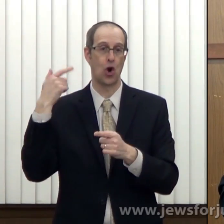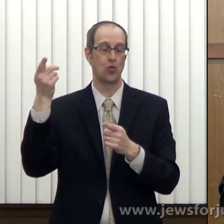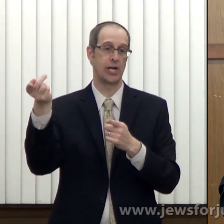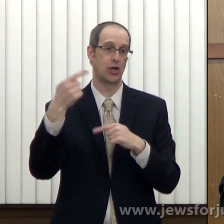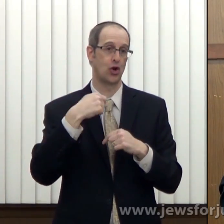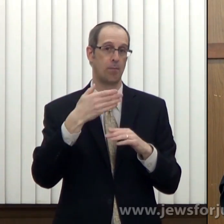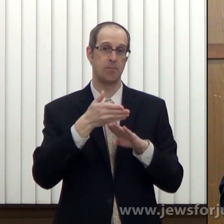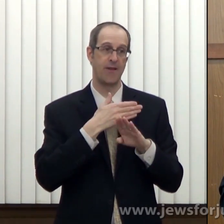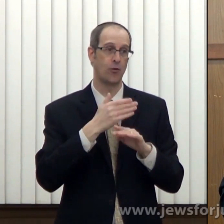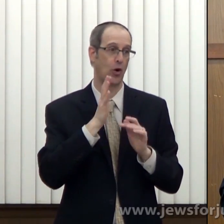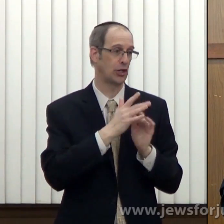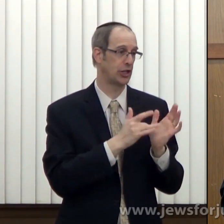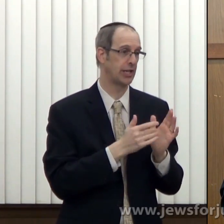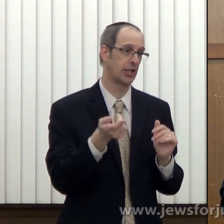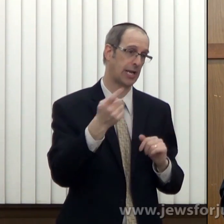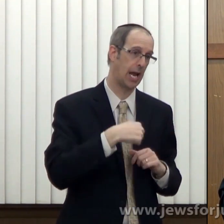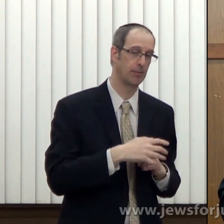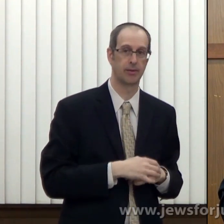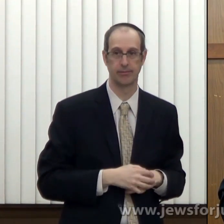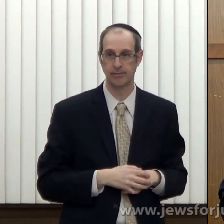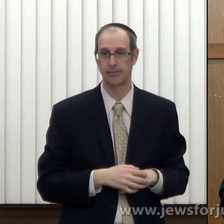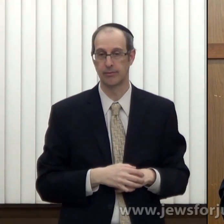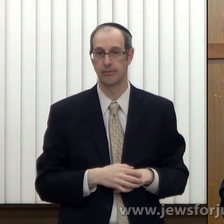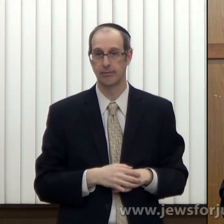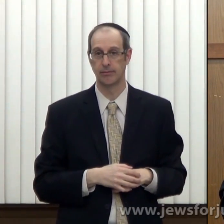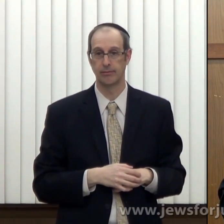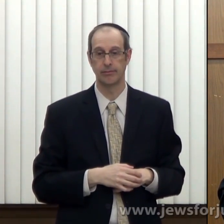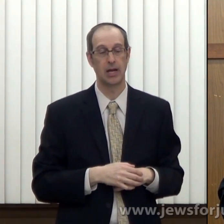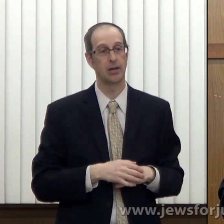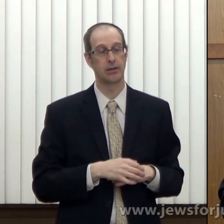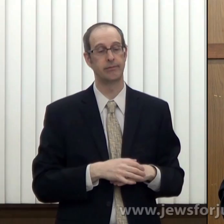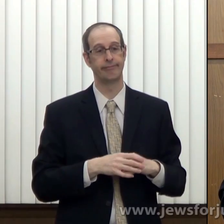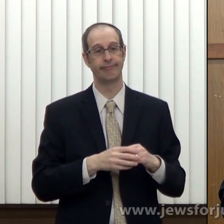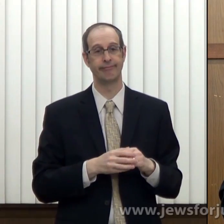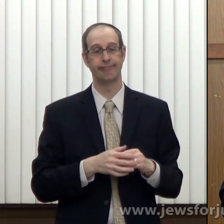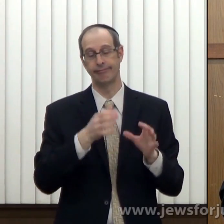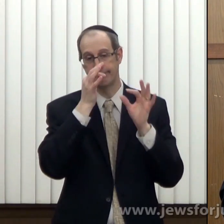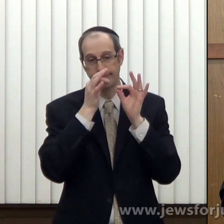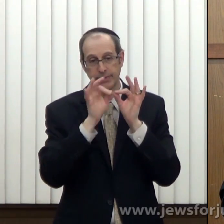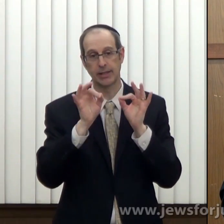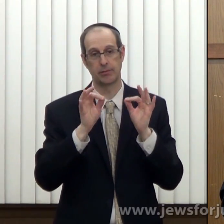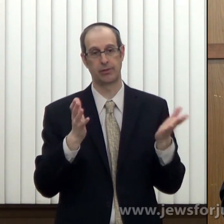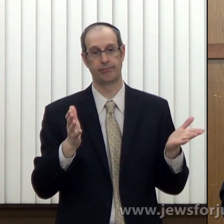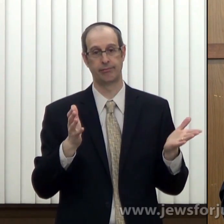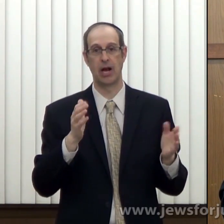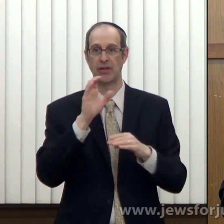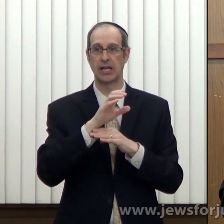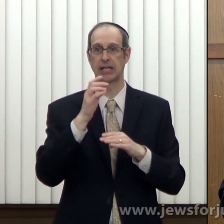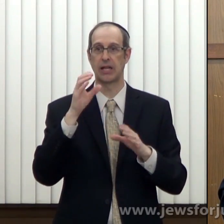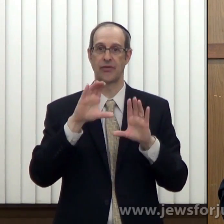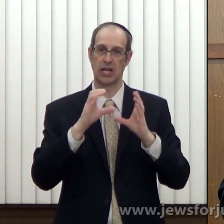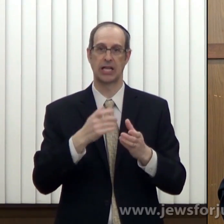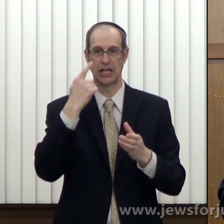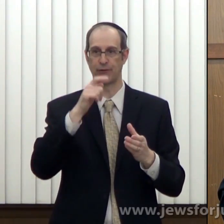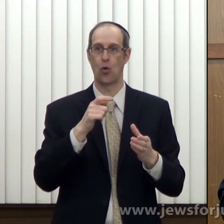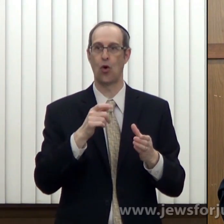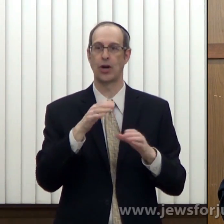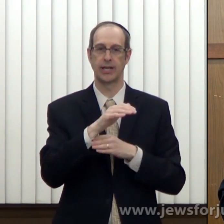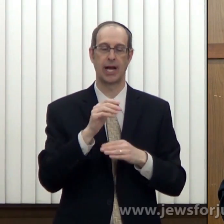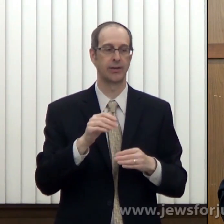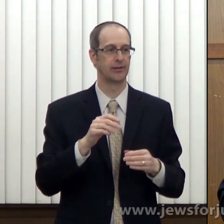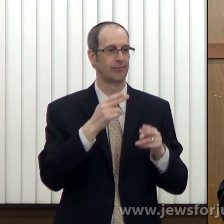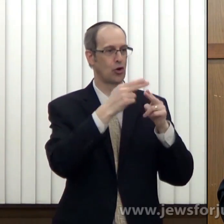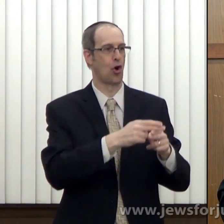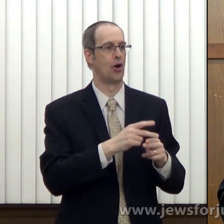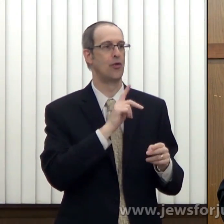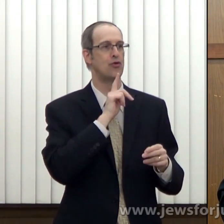before Jesus came. So that's basically the class for tonight. We call it the Real